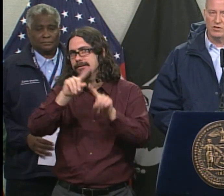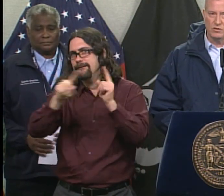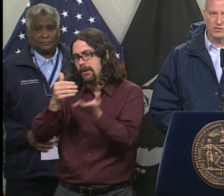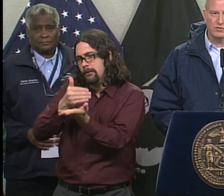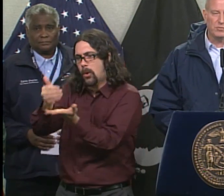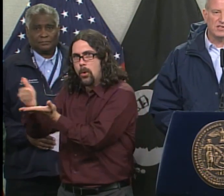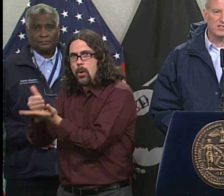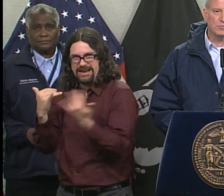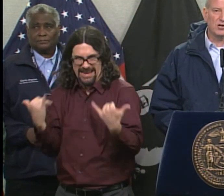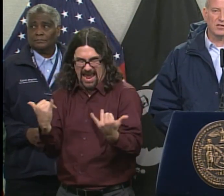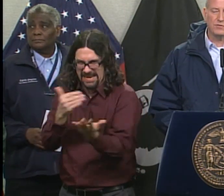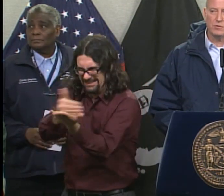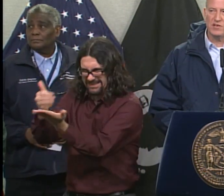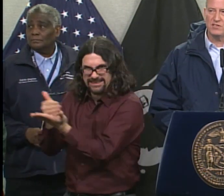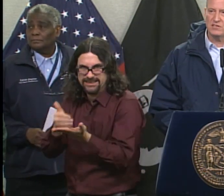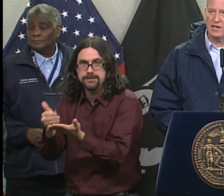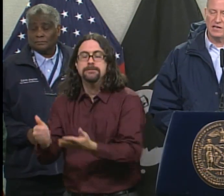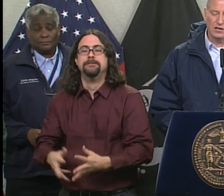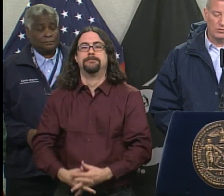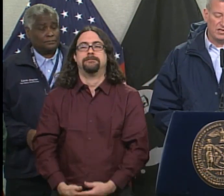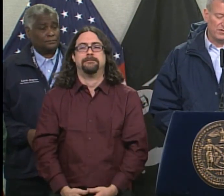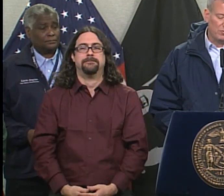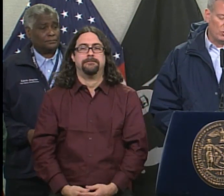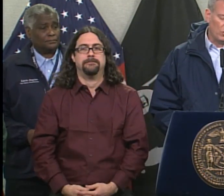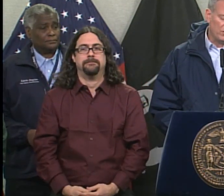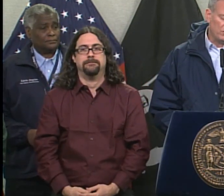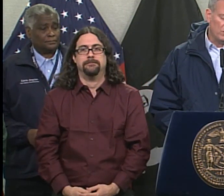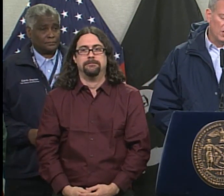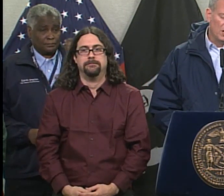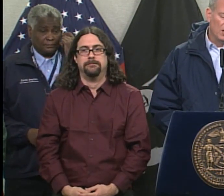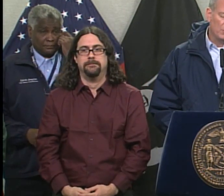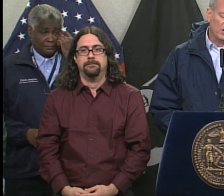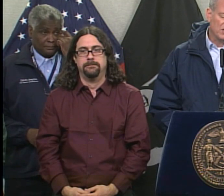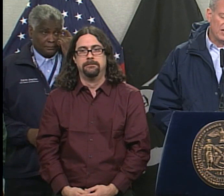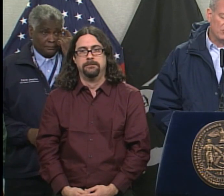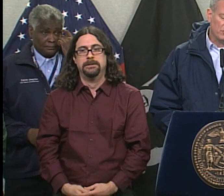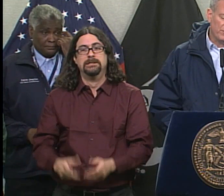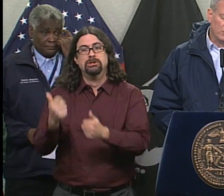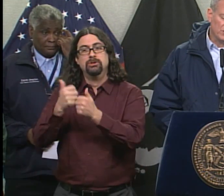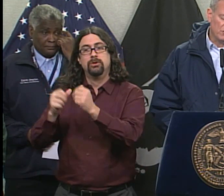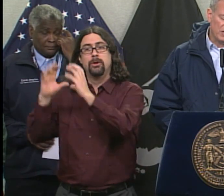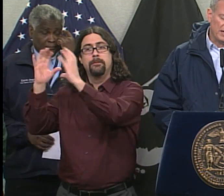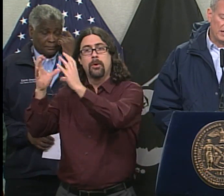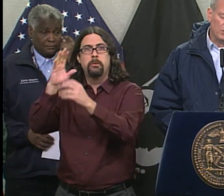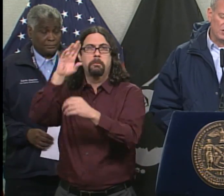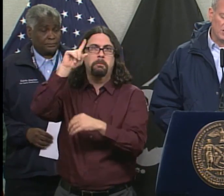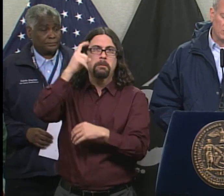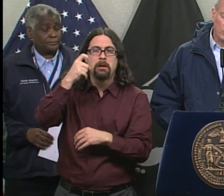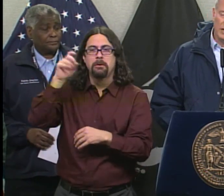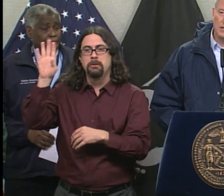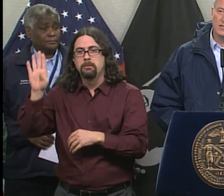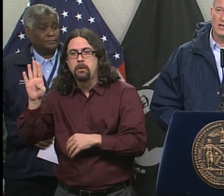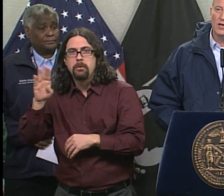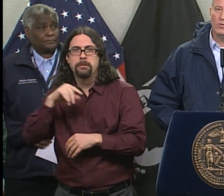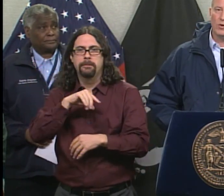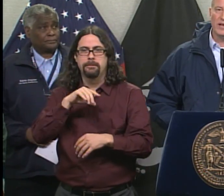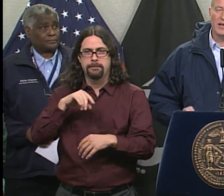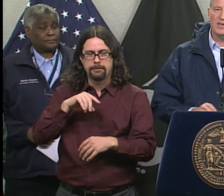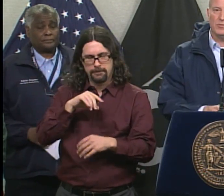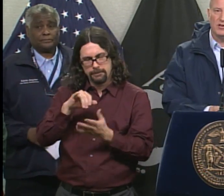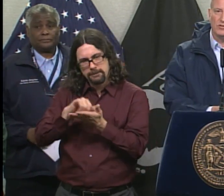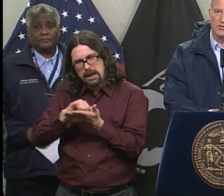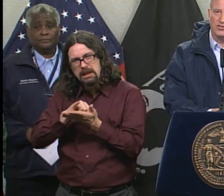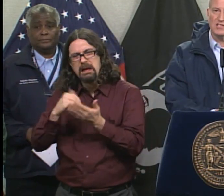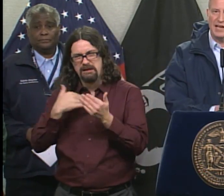one of them. We know there's a few places in the Bronx, a few places in Staten Island. We definitely have more work to do. But our central focus right now is on Queens, where we